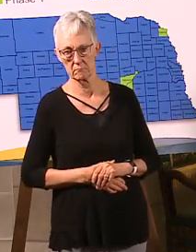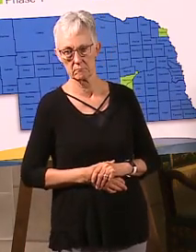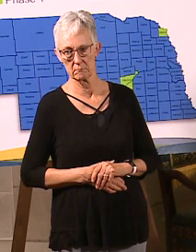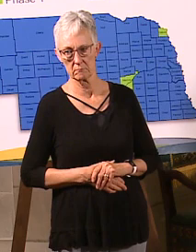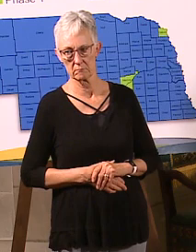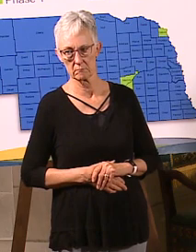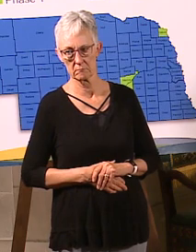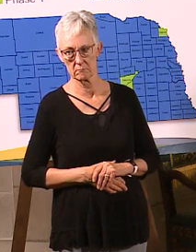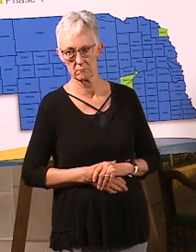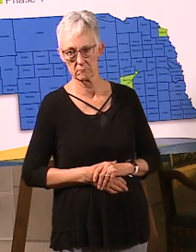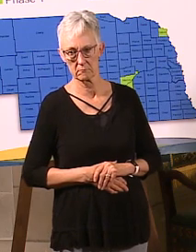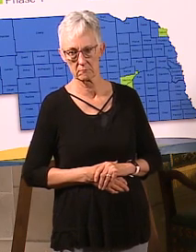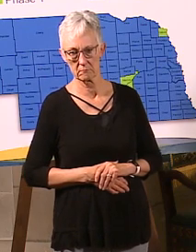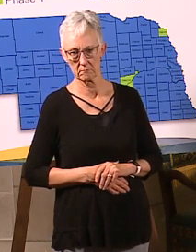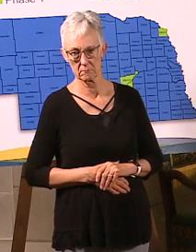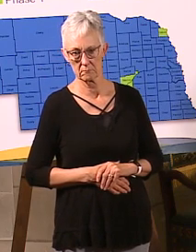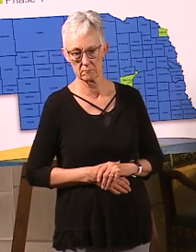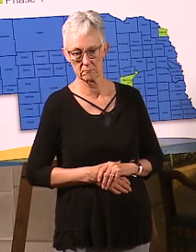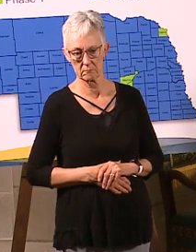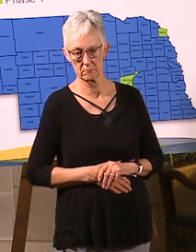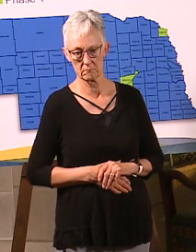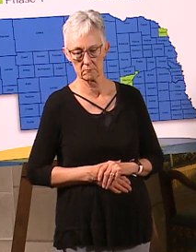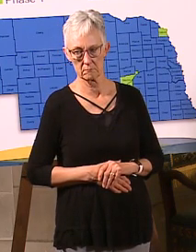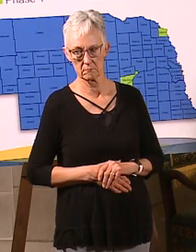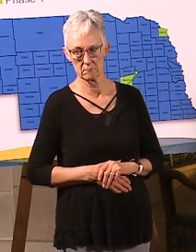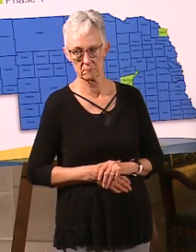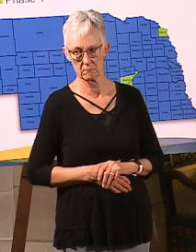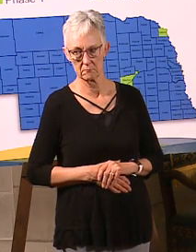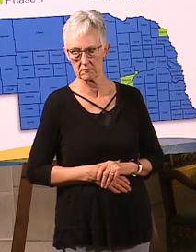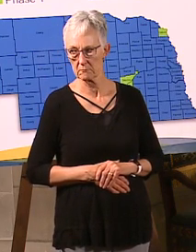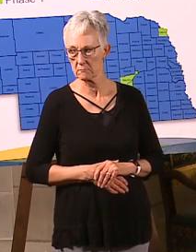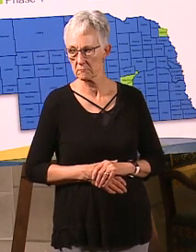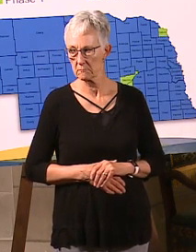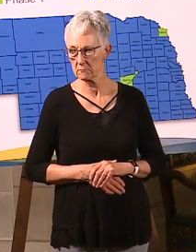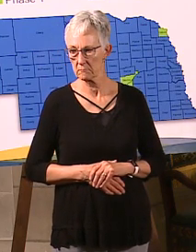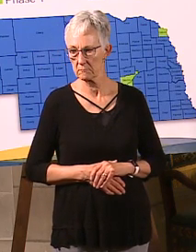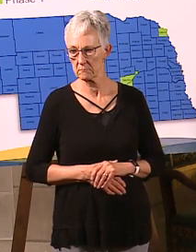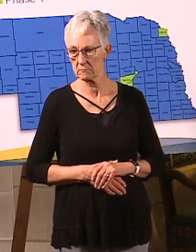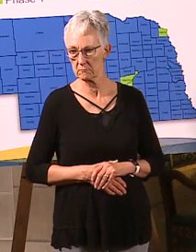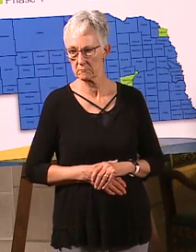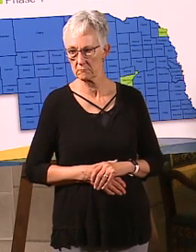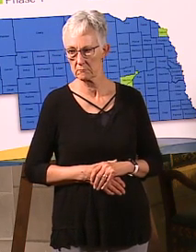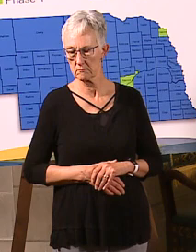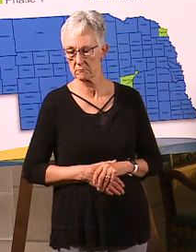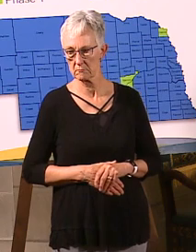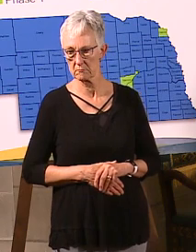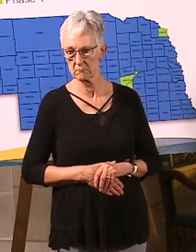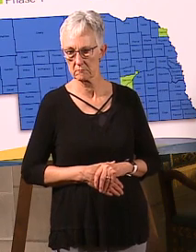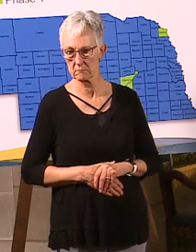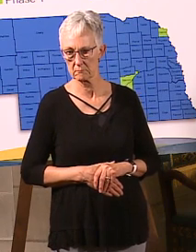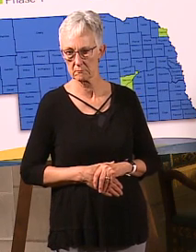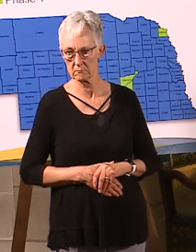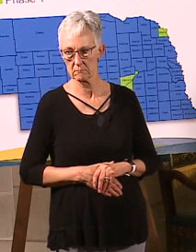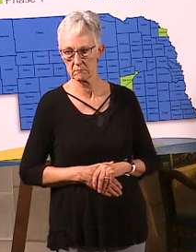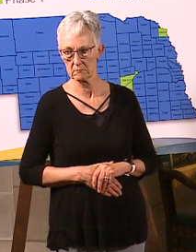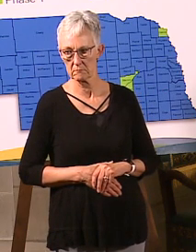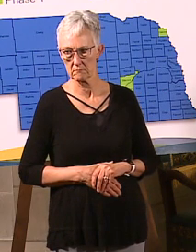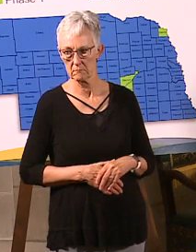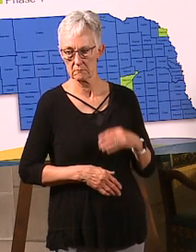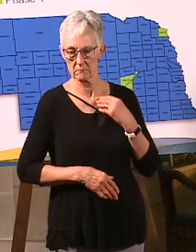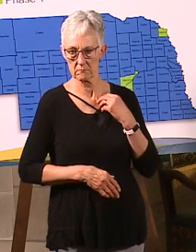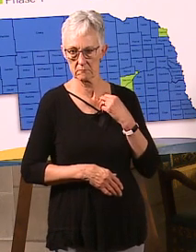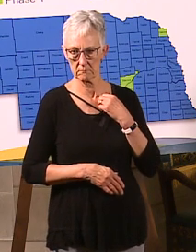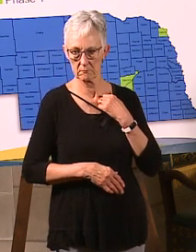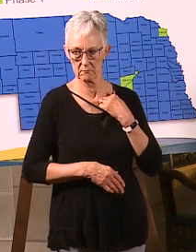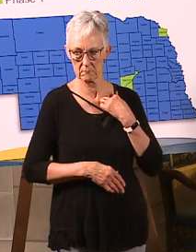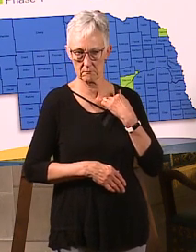everyone hears these percentages of availability in Lincoln and Omaha, and this is prior to June 1st restrictions being lifted. Can